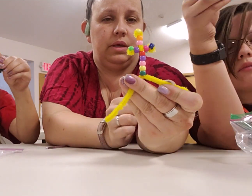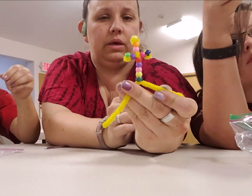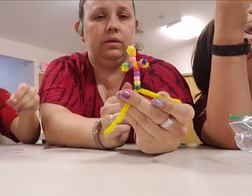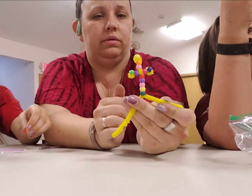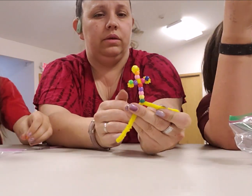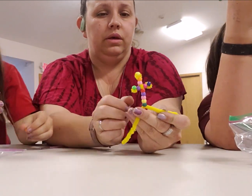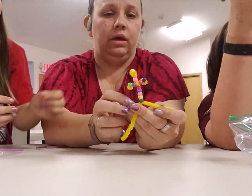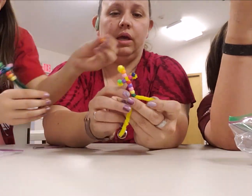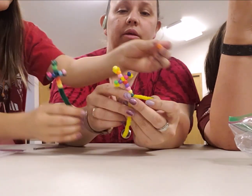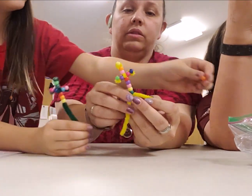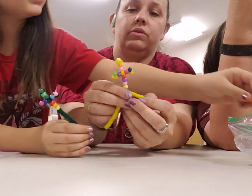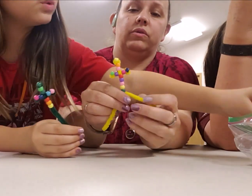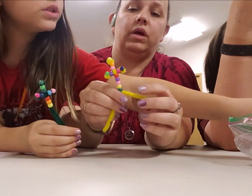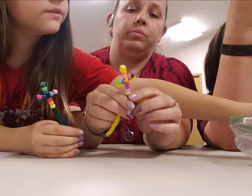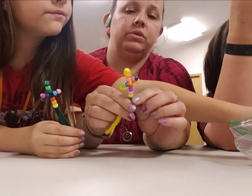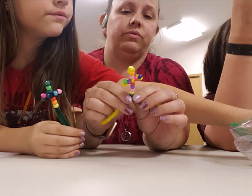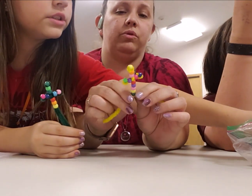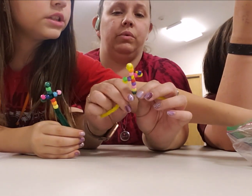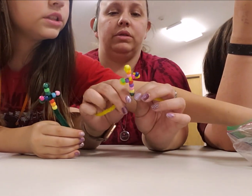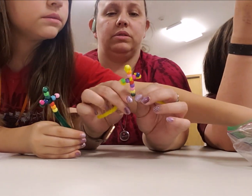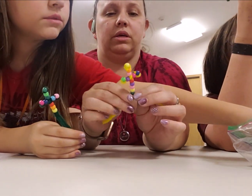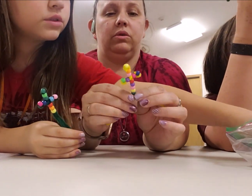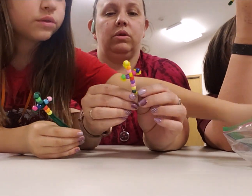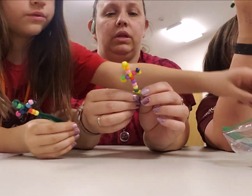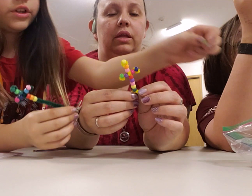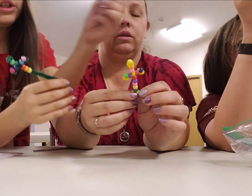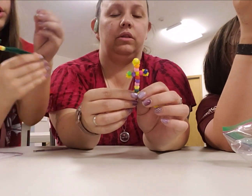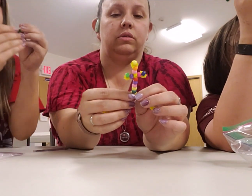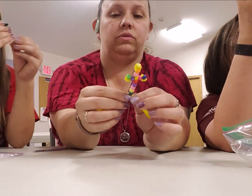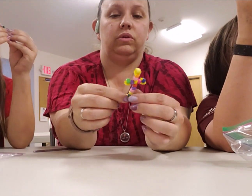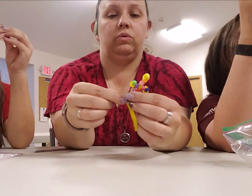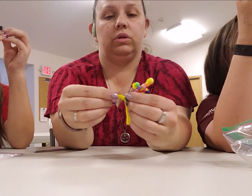Okay. And then there's a couple different ways that you can end this. You can